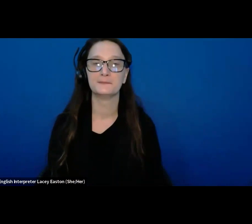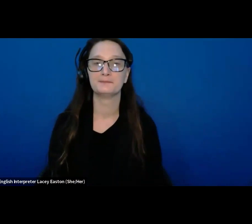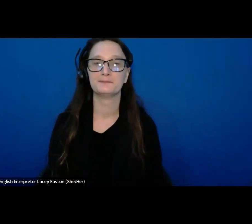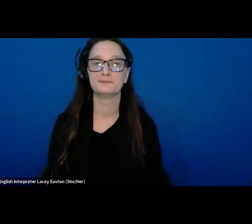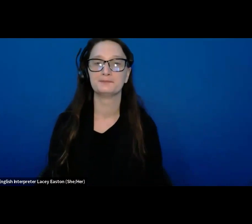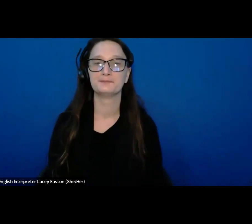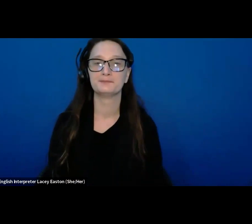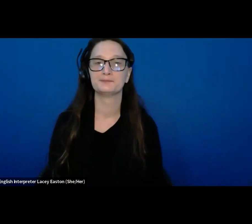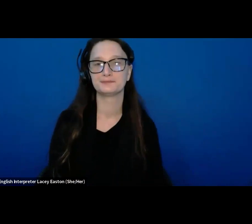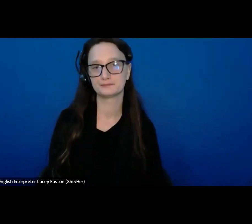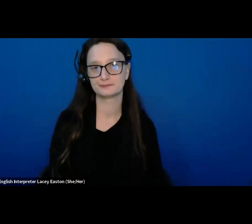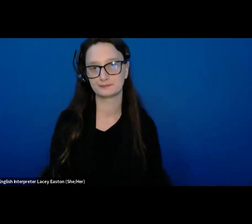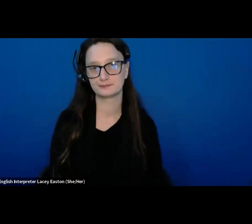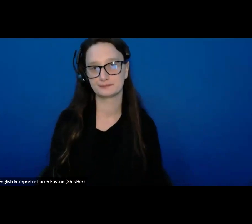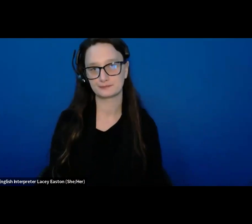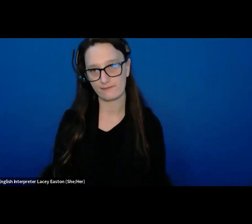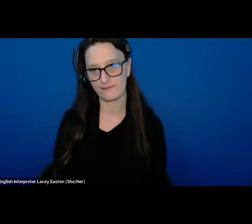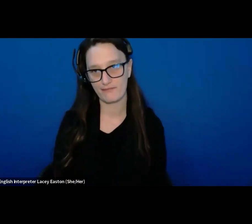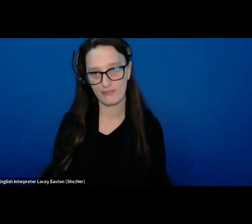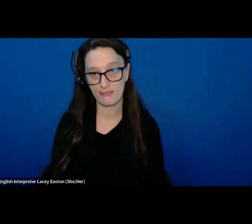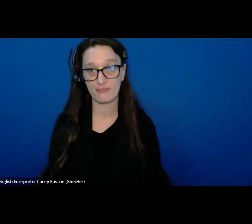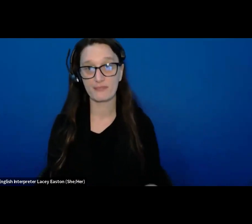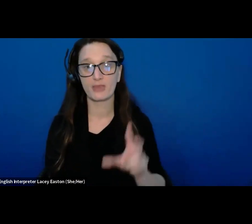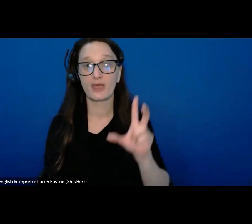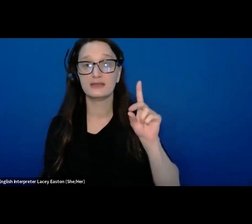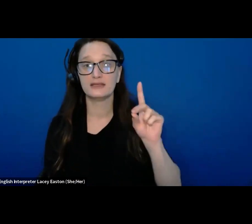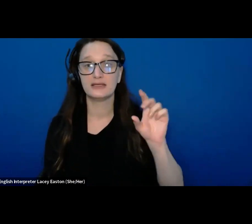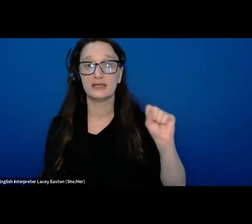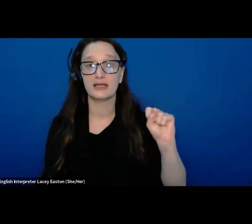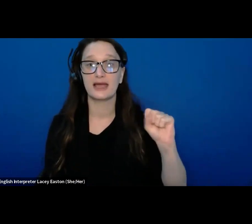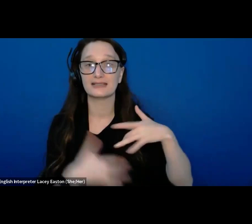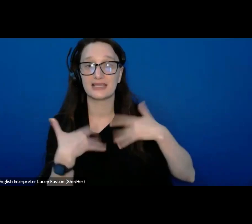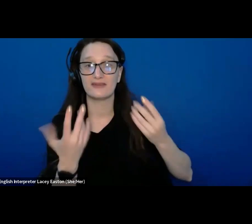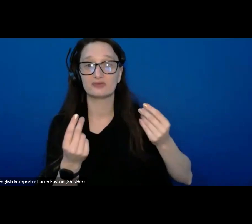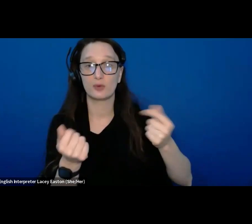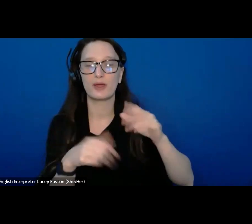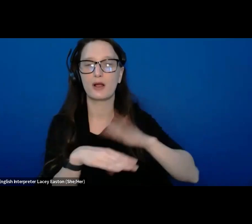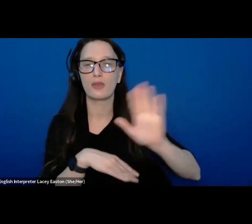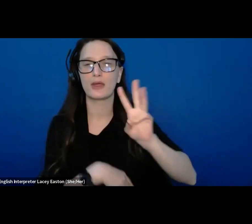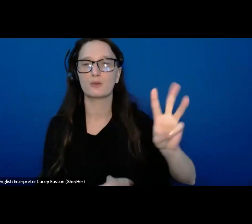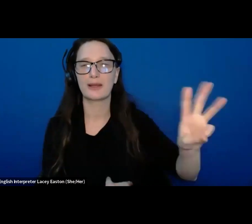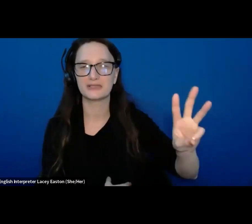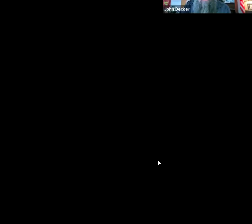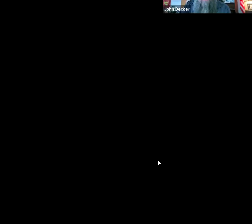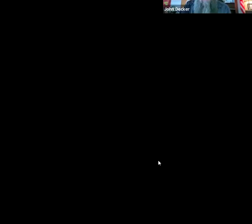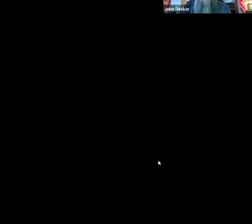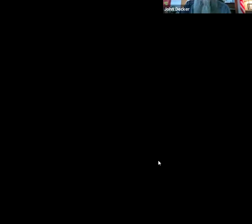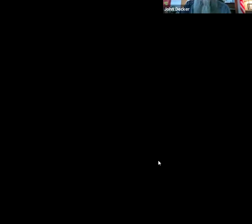events. There we go. Let me go to DDS events real quickly. So on DDS's main page, they have